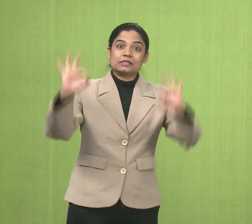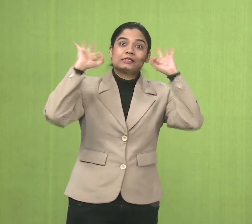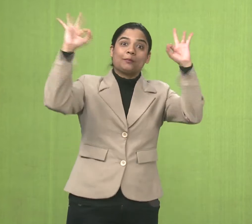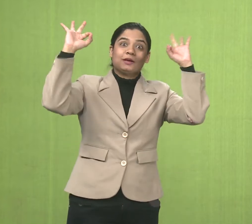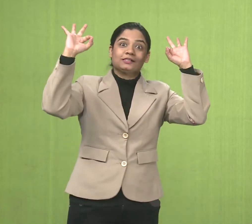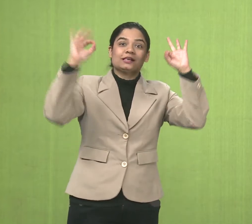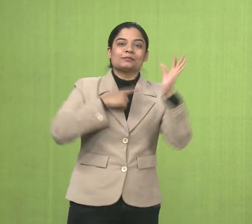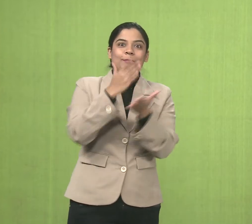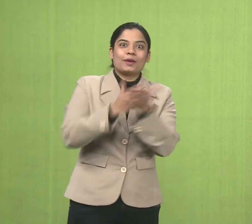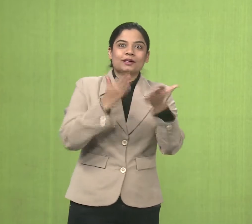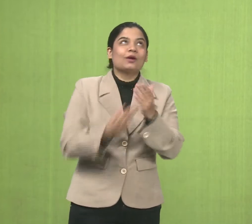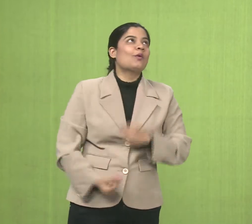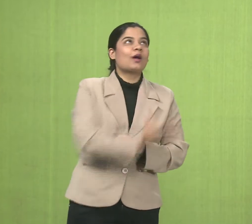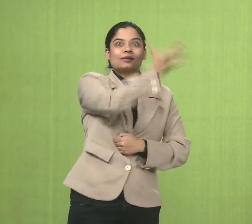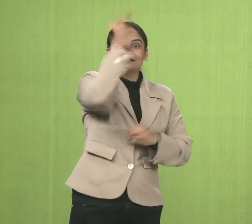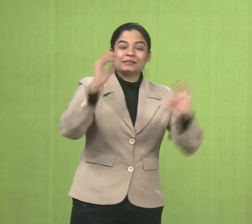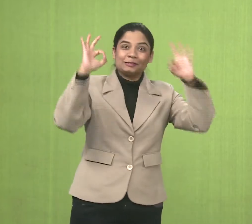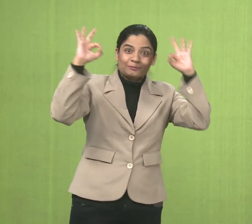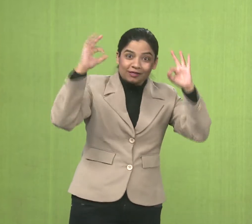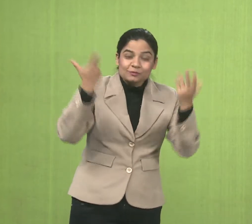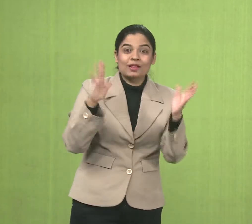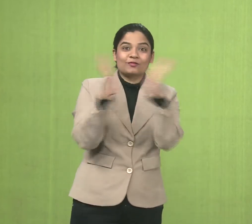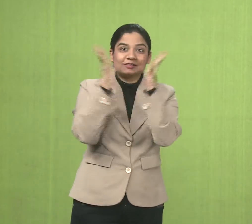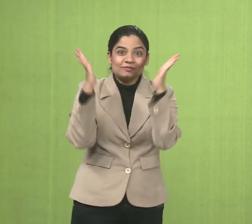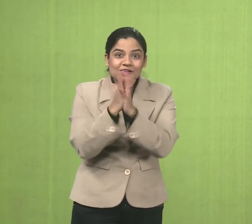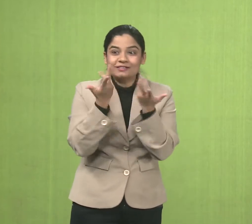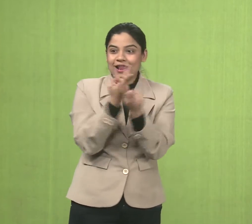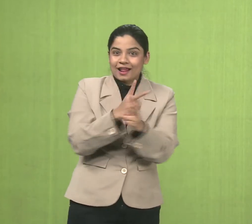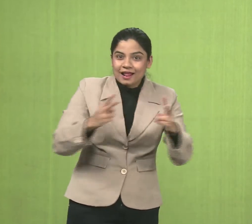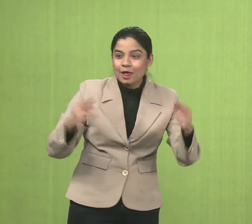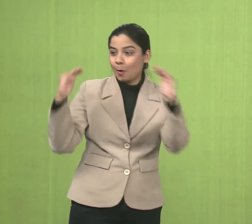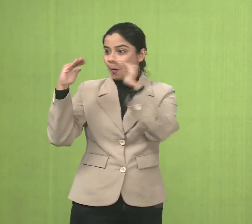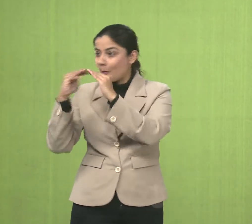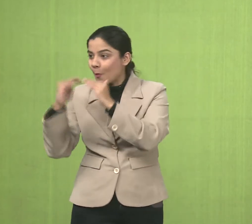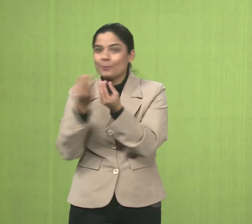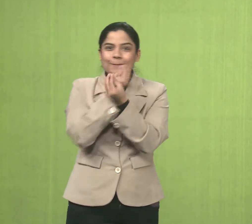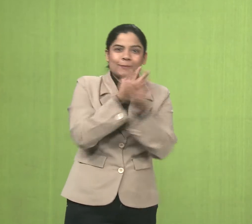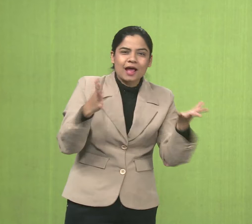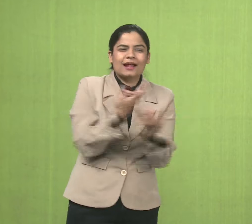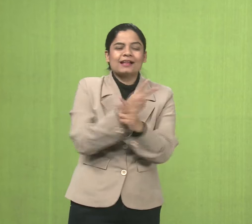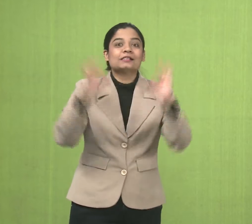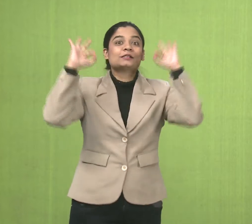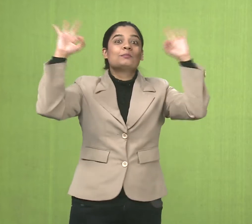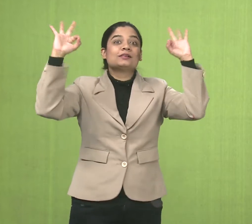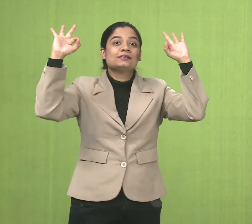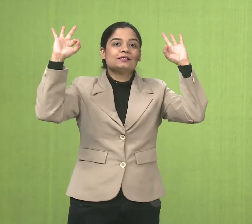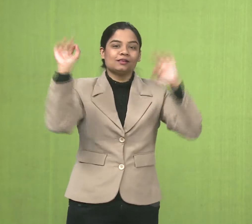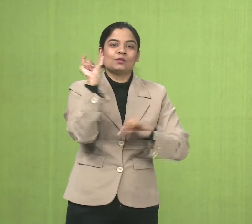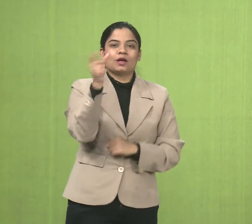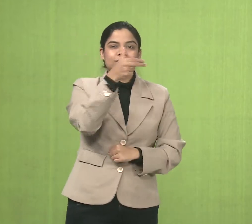Special means something greater, otherwise different than the usual. Be it festivals, etc. that